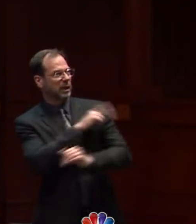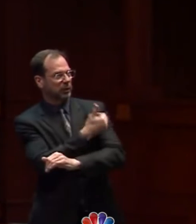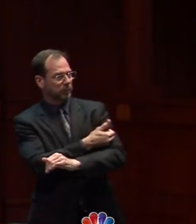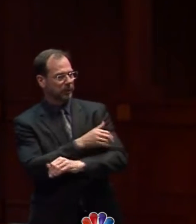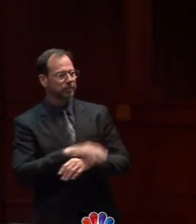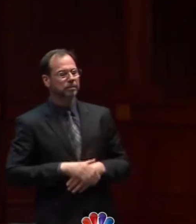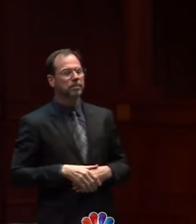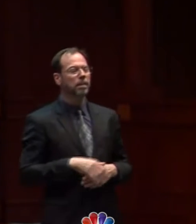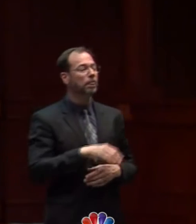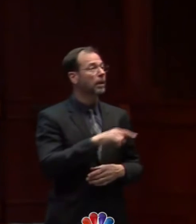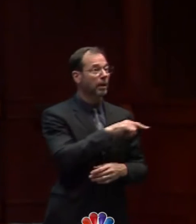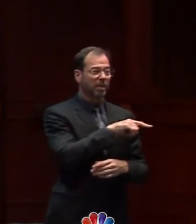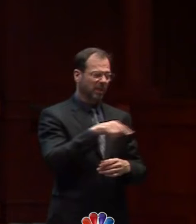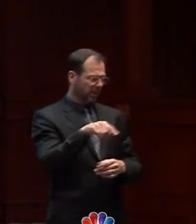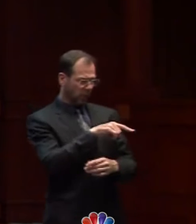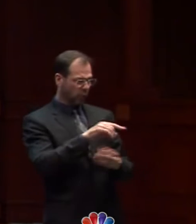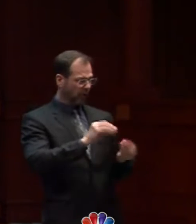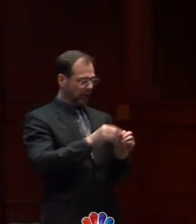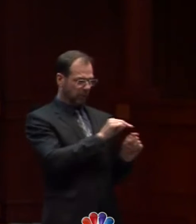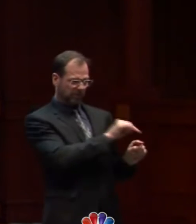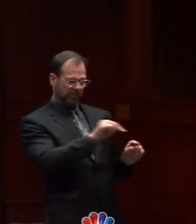important. A lot of